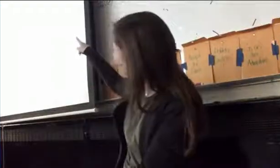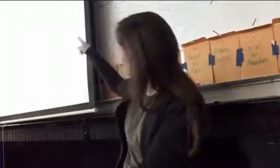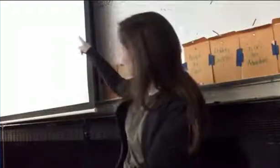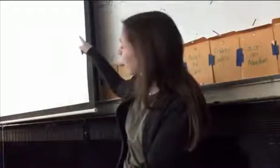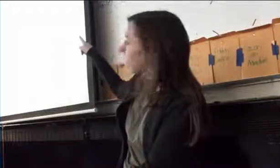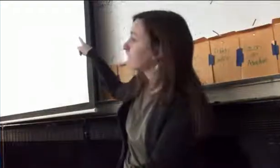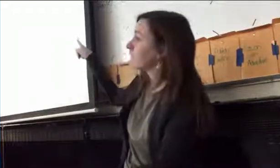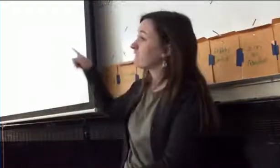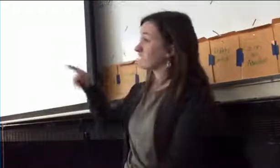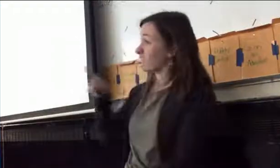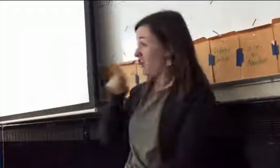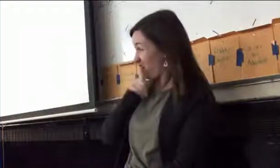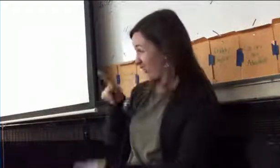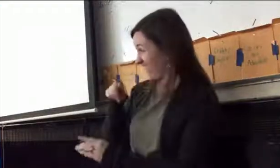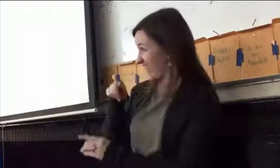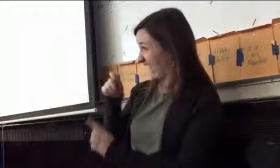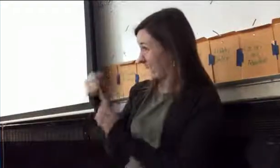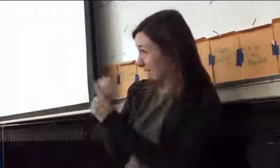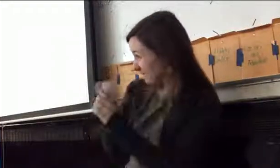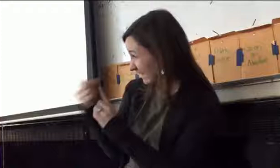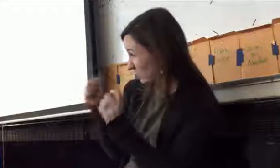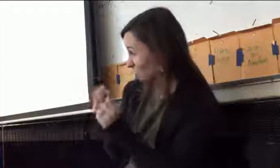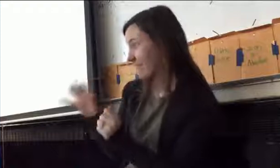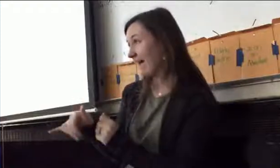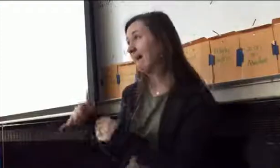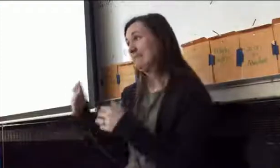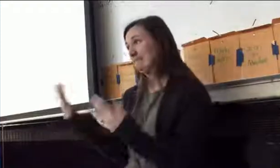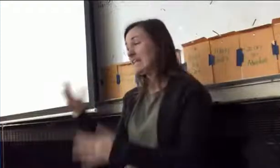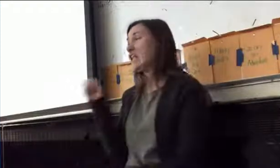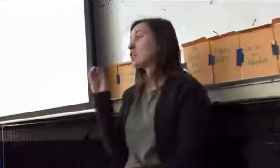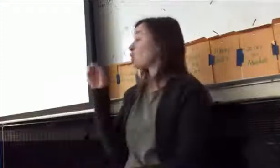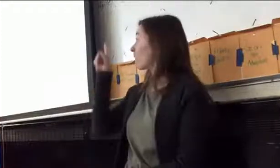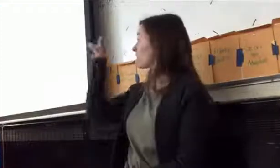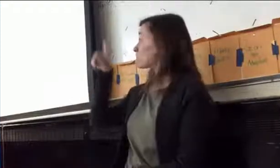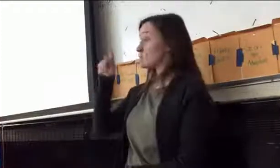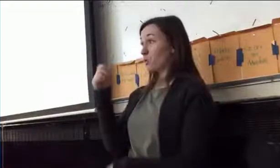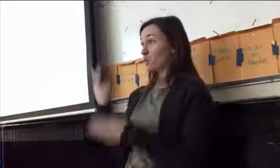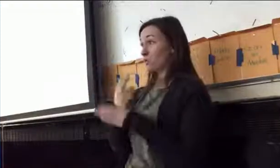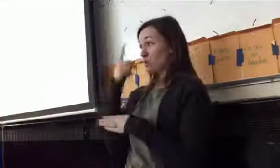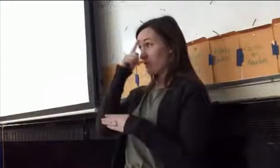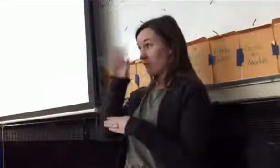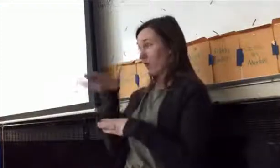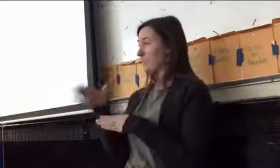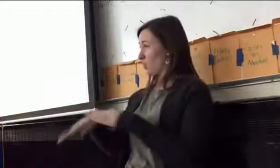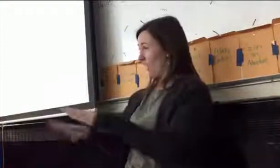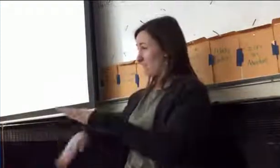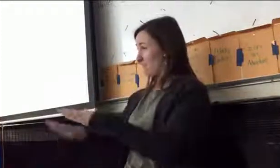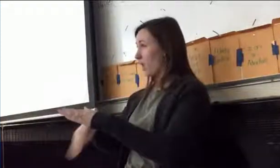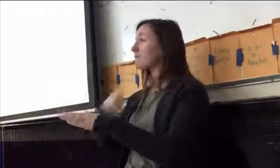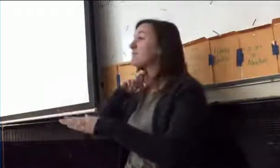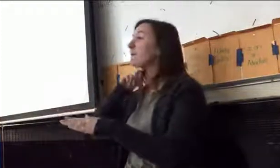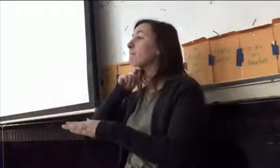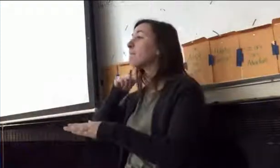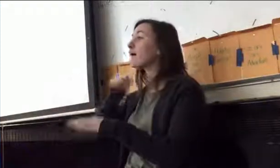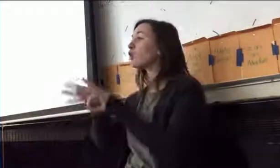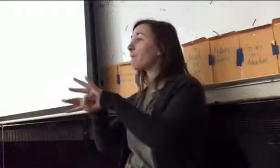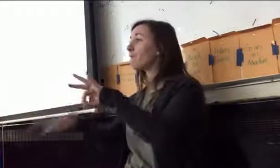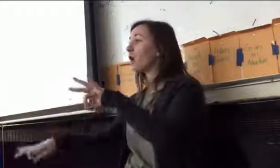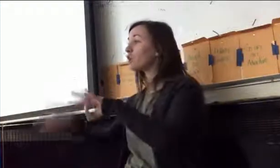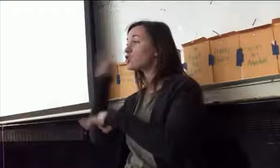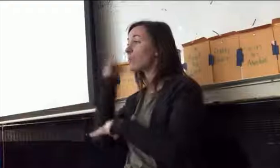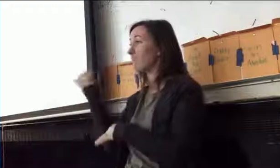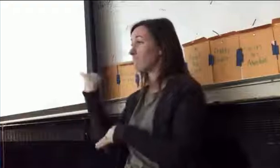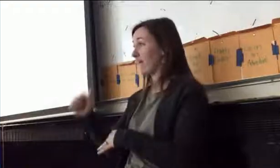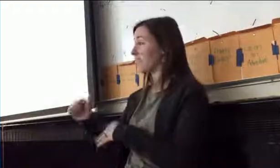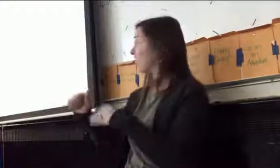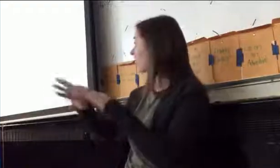here, now in terms of why it was supposed to be used, is it actually at the bottom has a metal bar. So if anything were to like